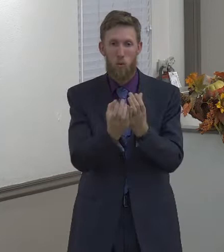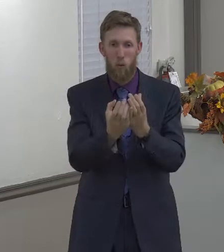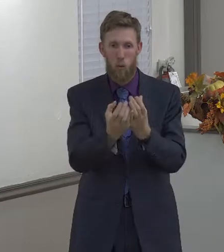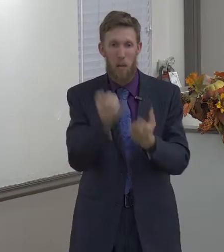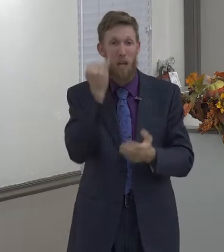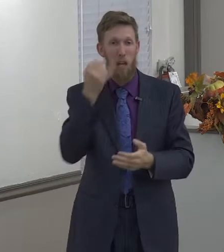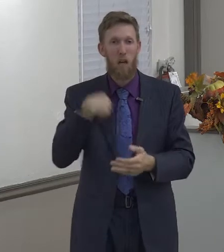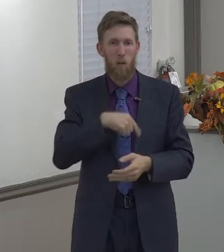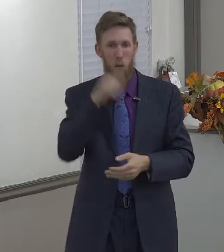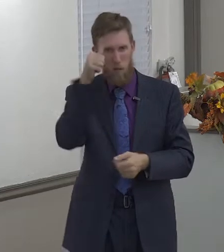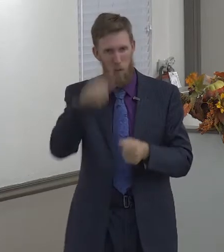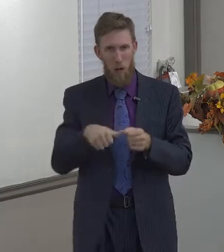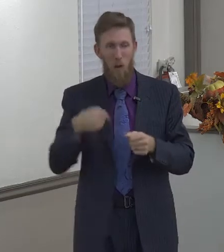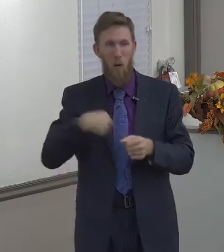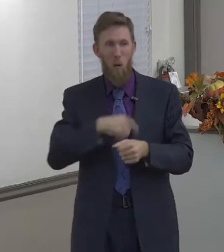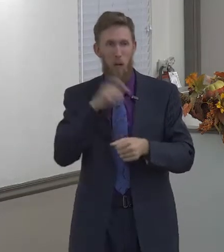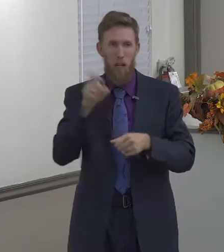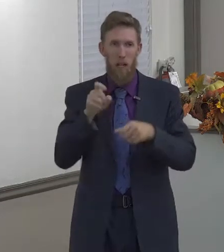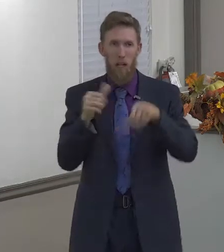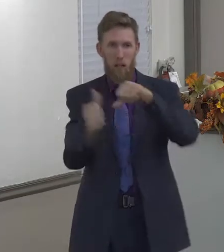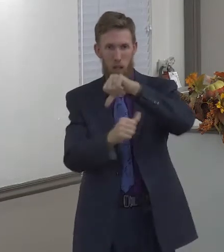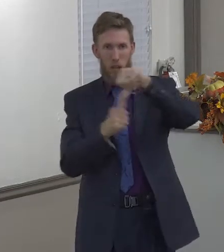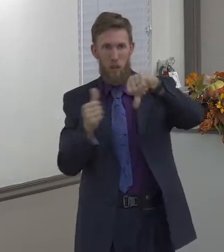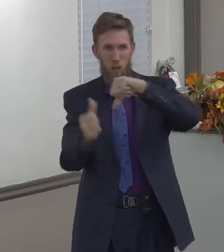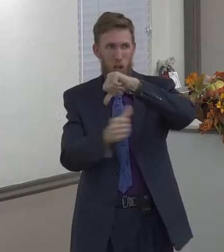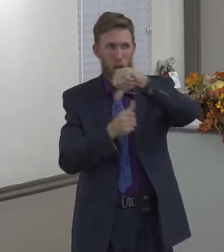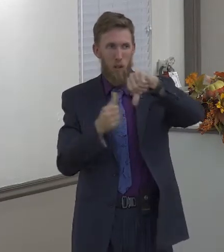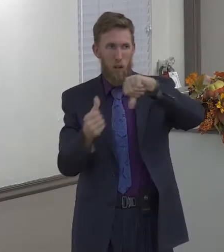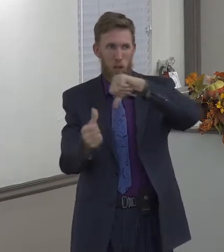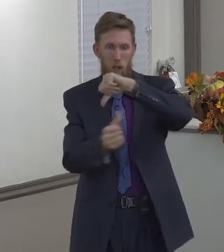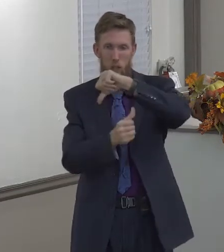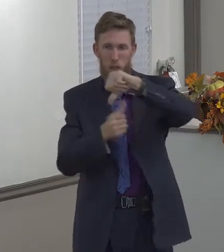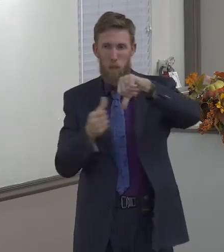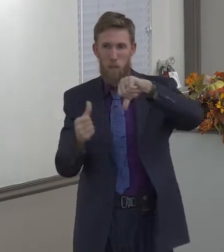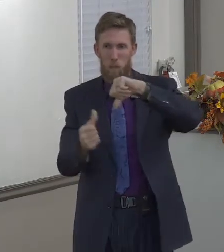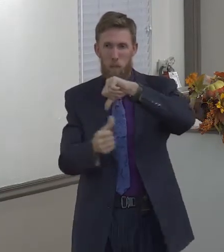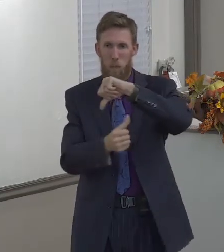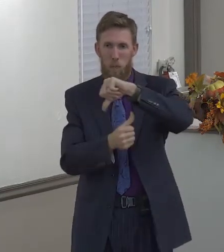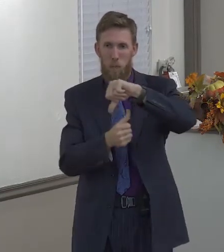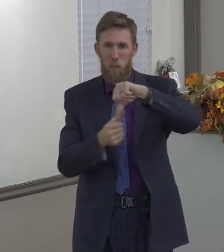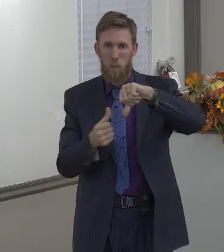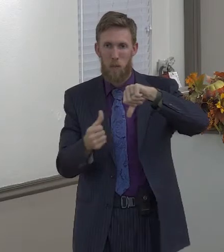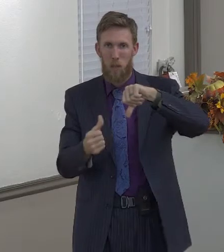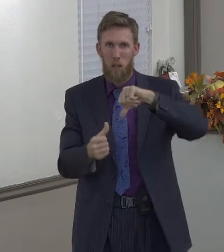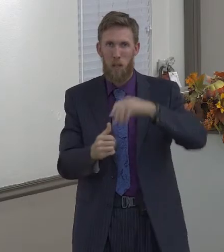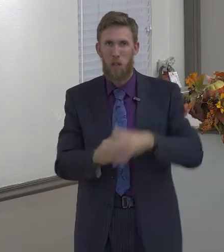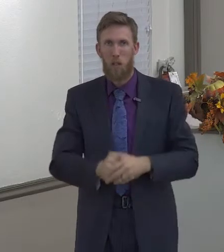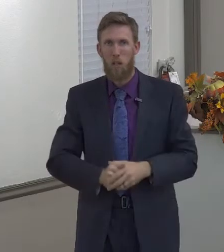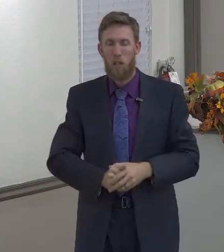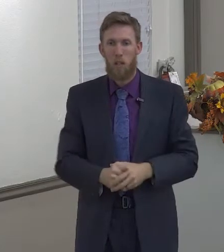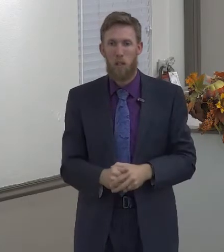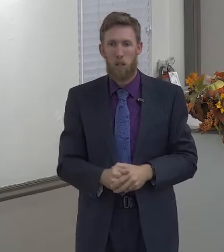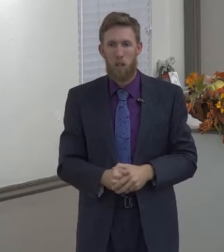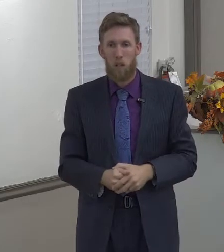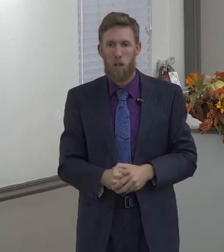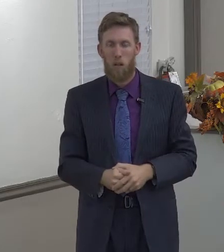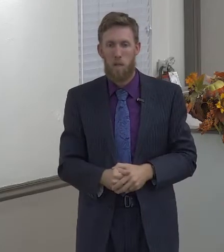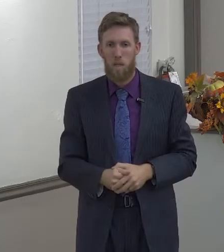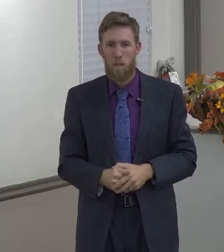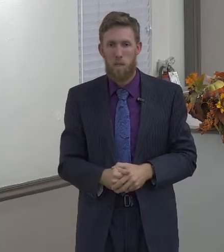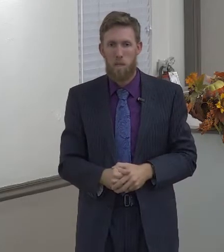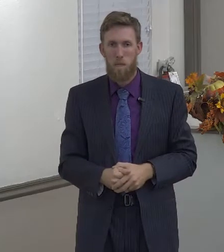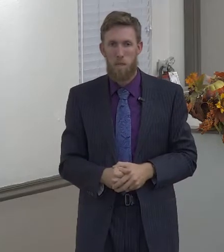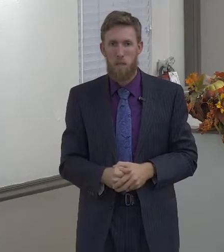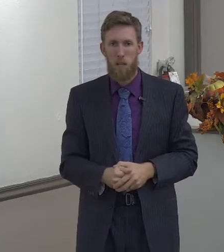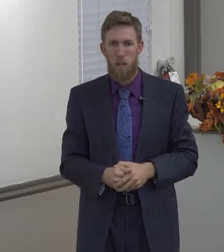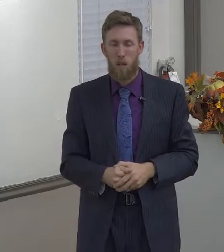When you genuinely acknowledge you need something, as I was preparing this, I thought of Brian. I don't see him here tonight. But if